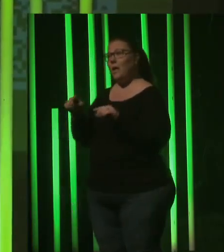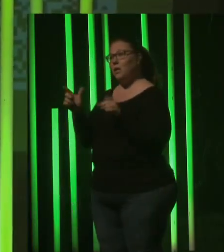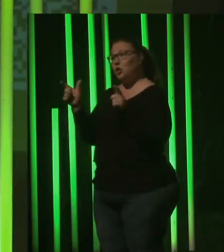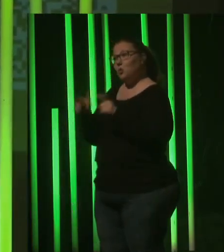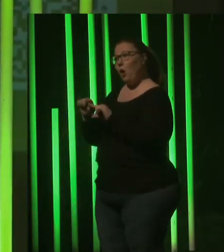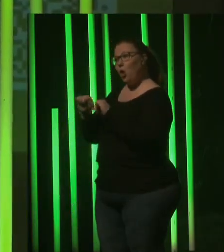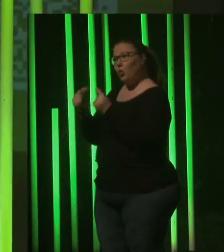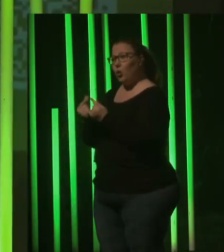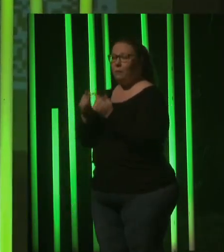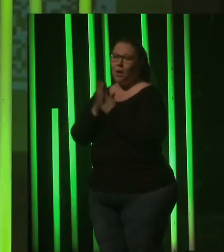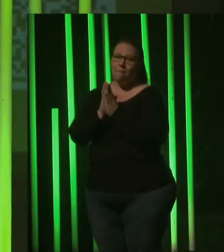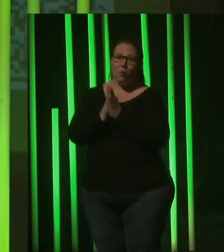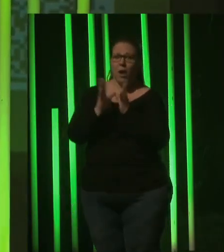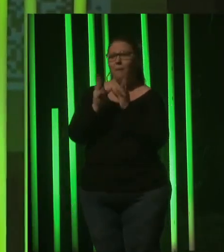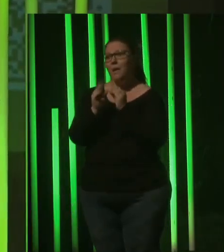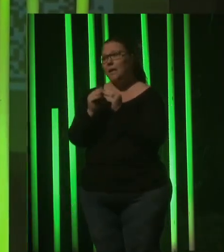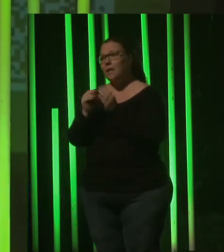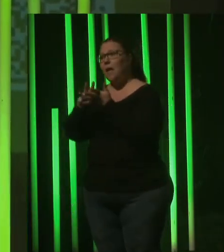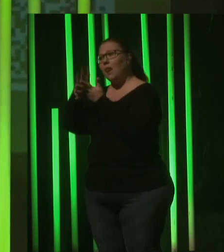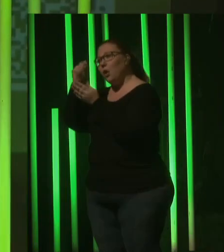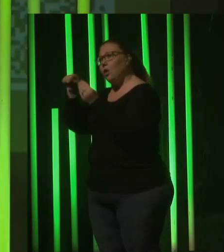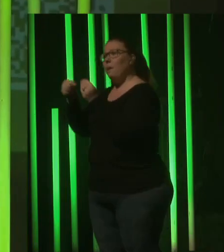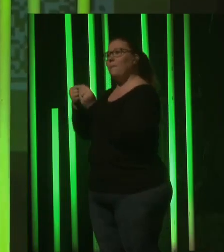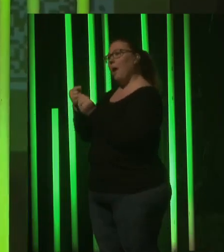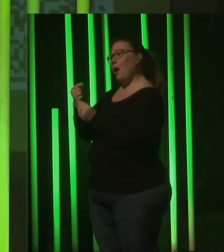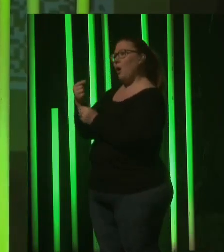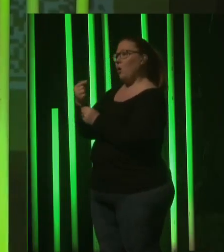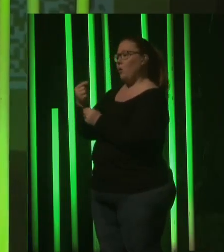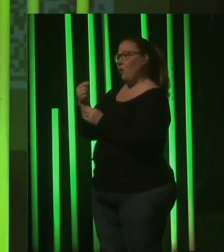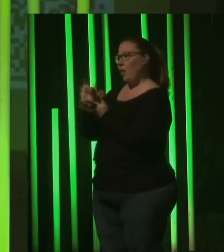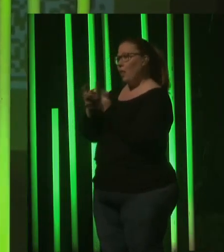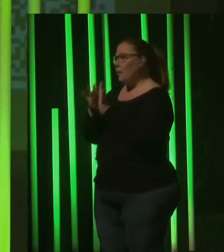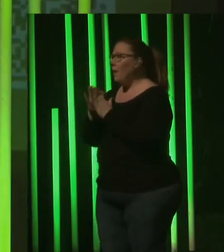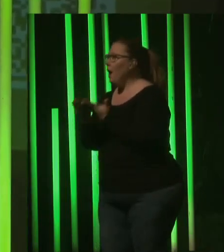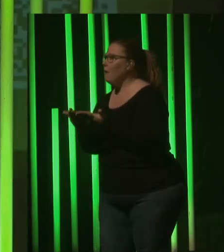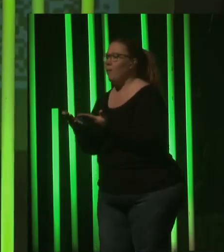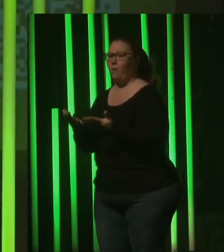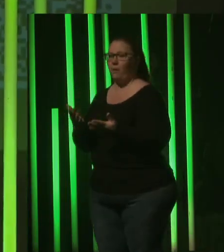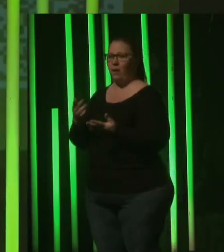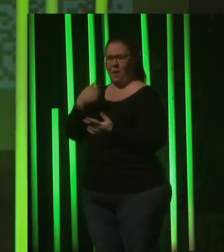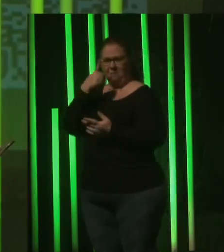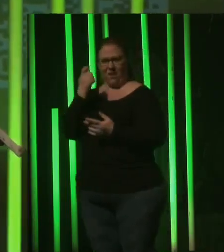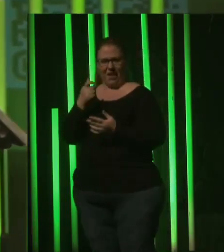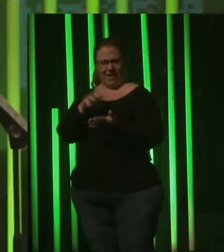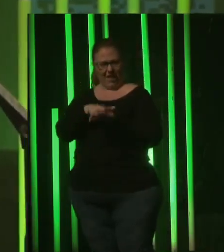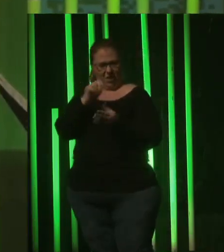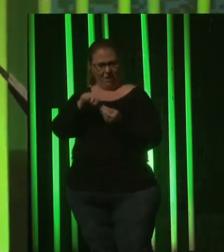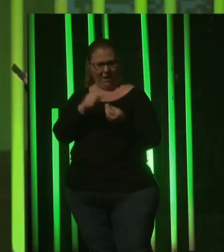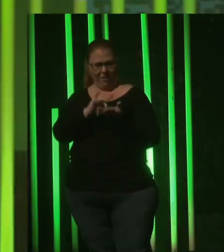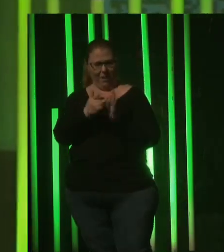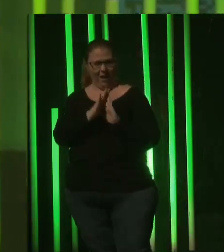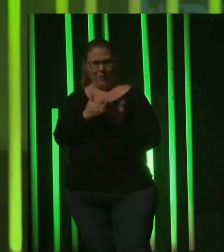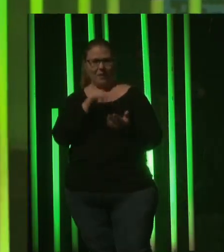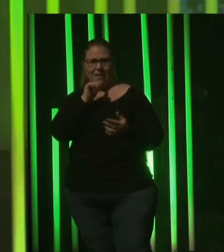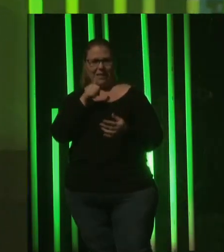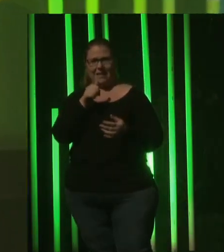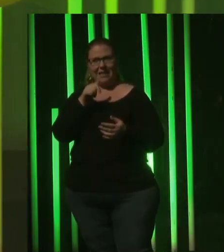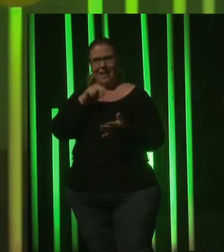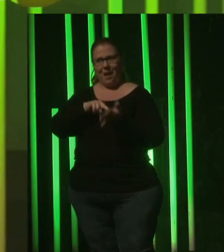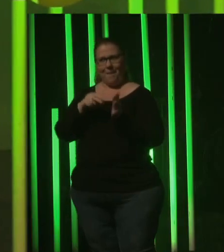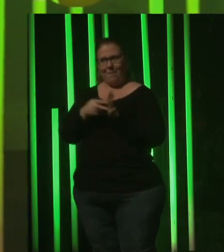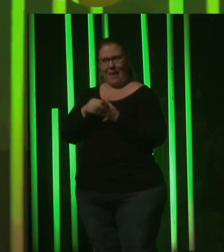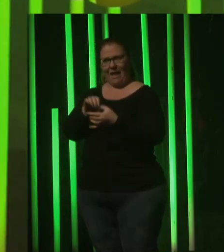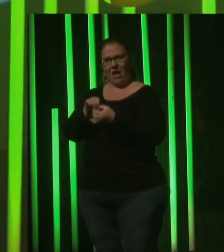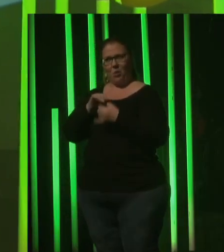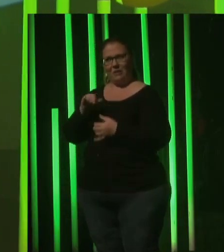prayer meetings, and I learned about the word. But just because Gideon learned about the word does not mean that he took ownership of the